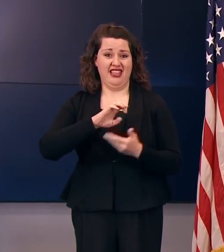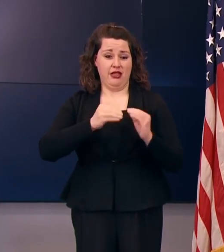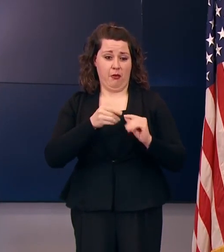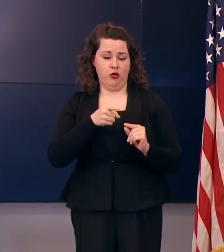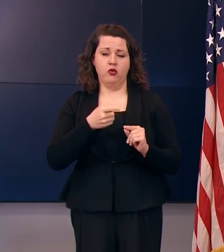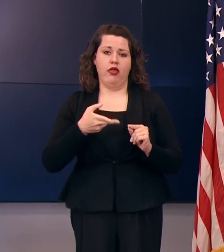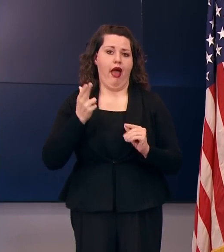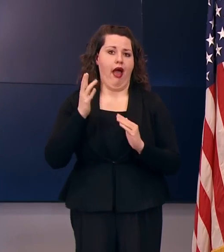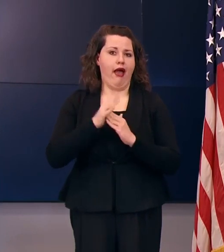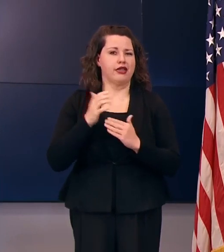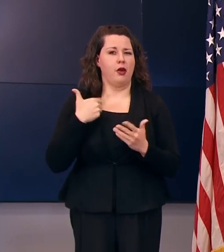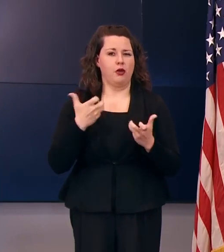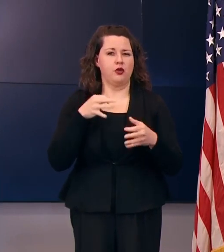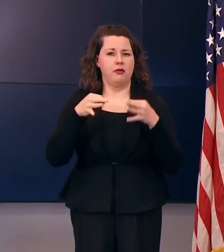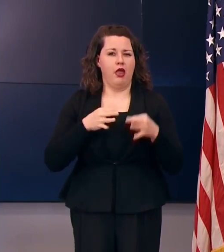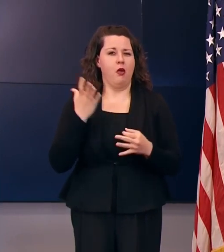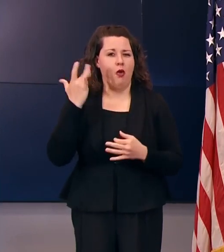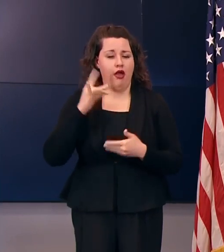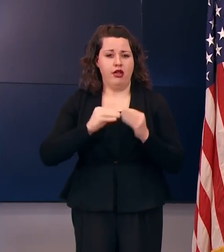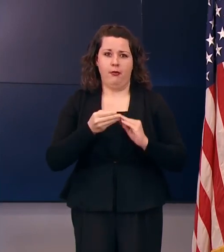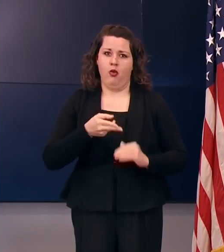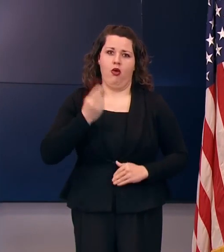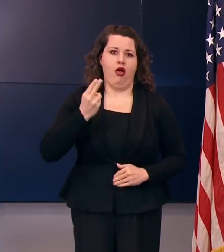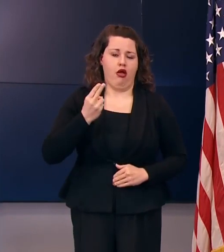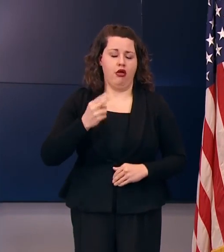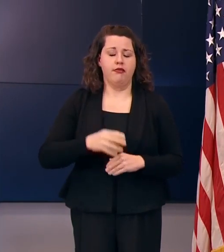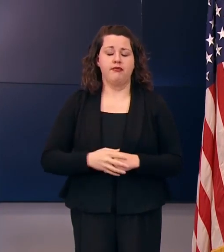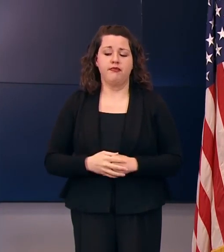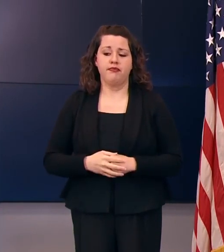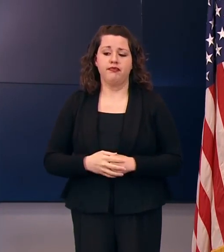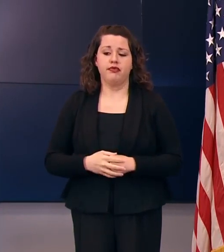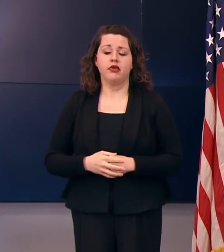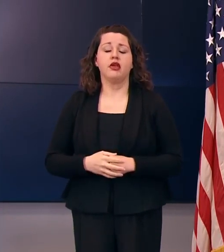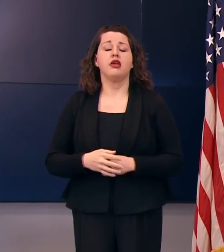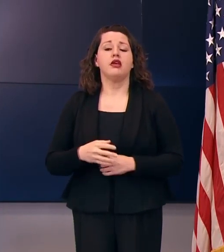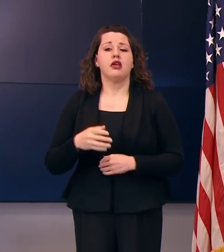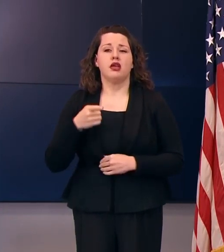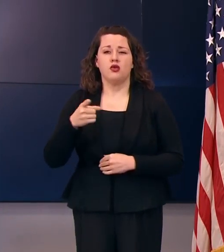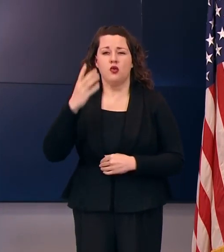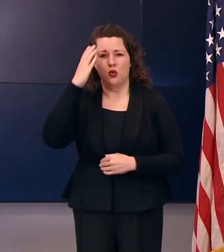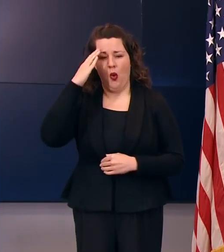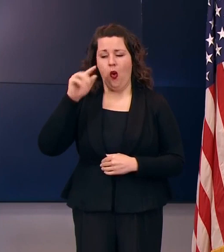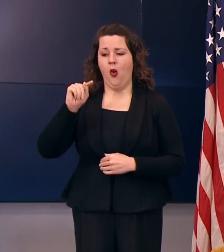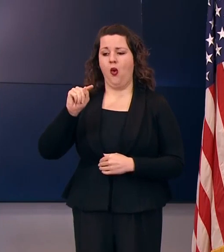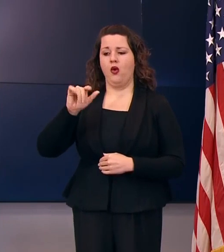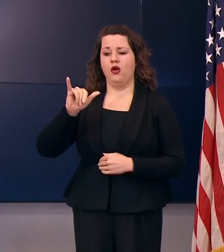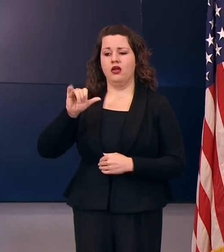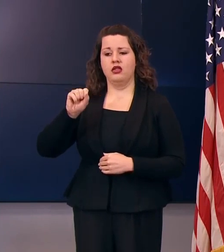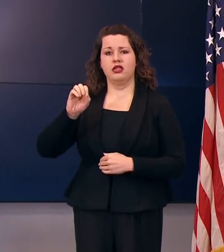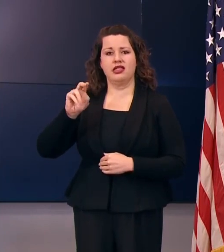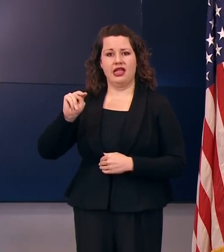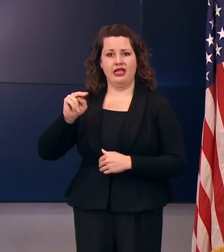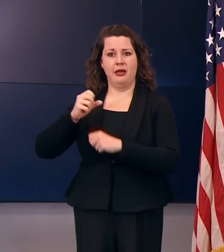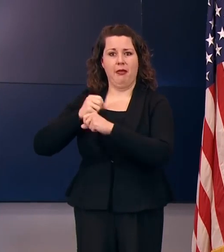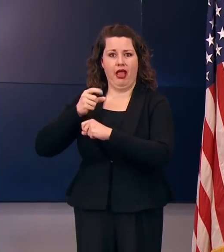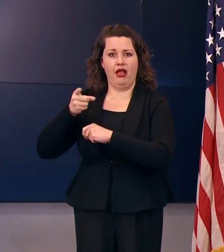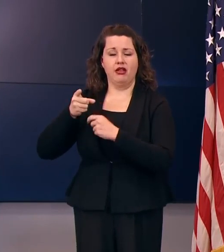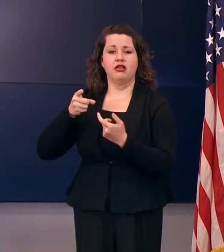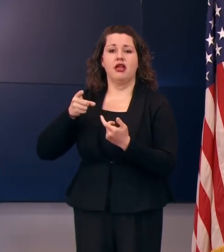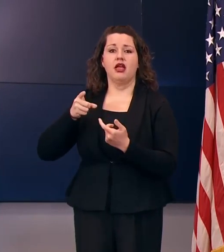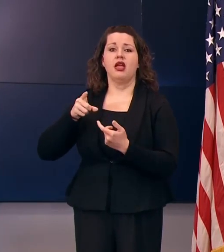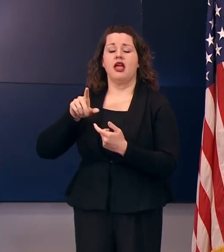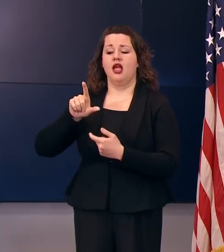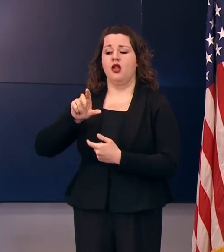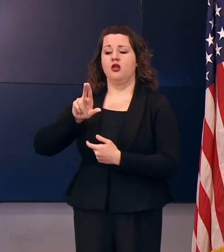we've seen, and I want to explain a little bit of why that number is so high. As you're aware of, a Tyson plant in Louisa County